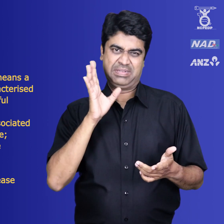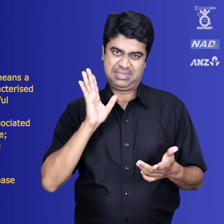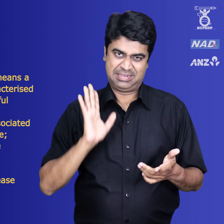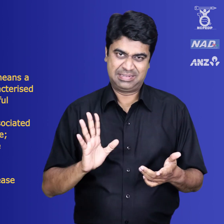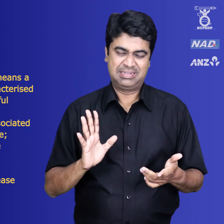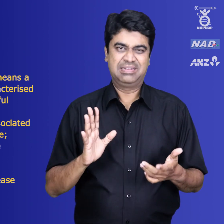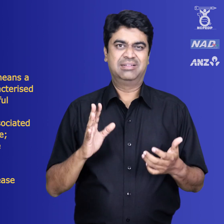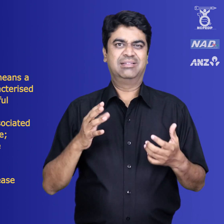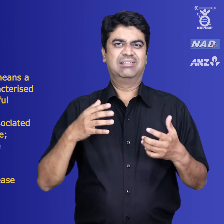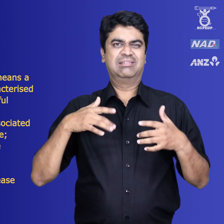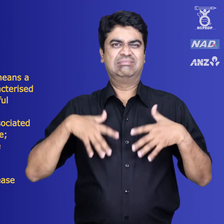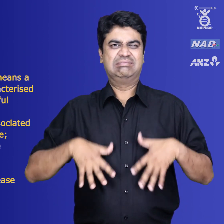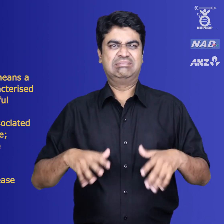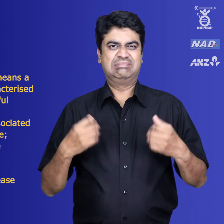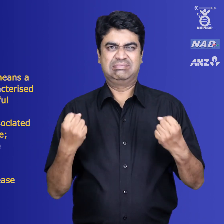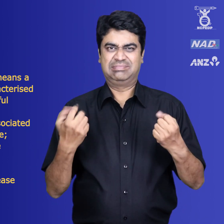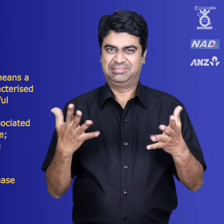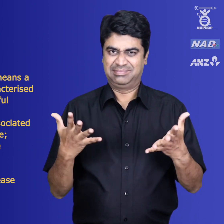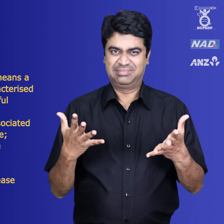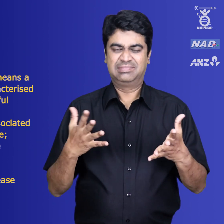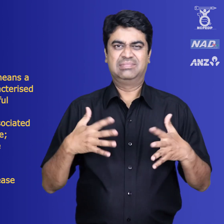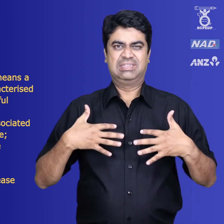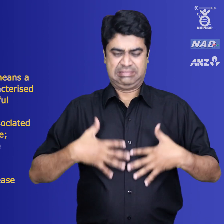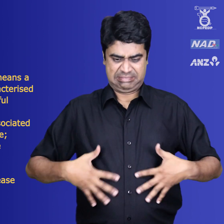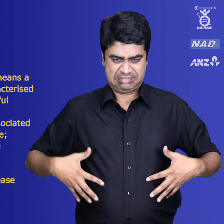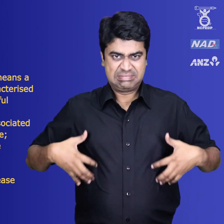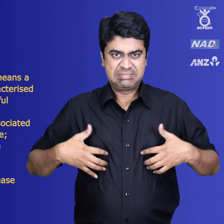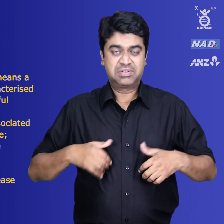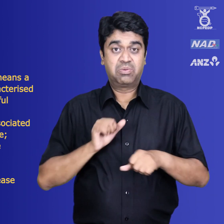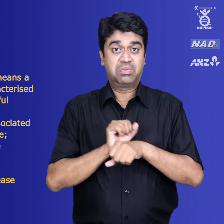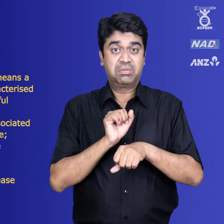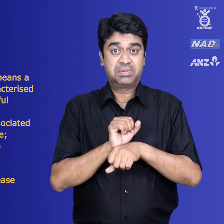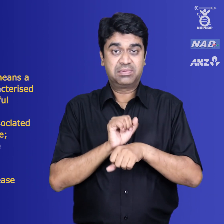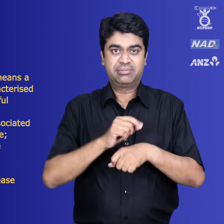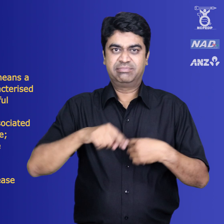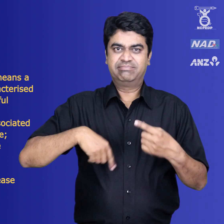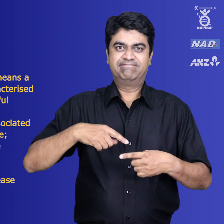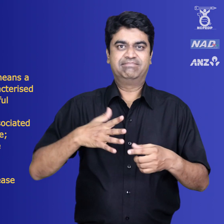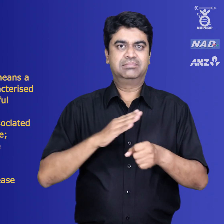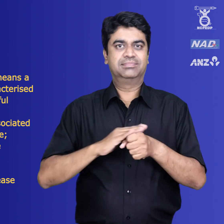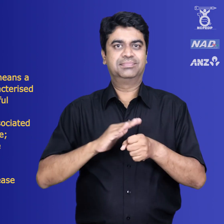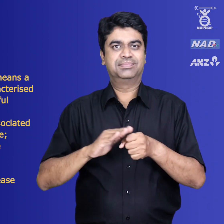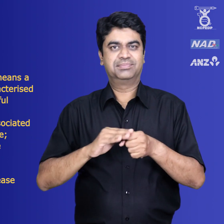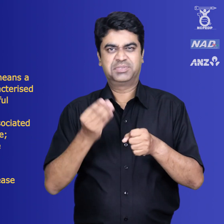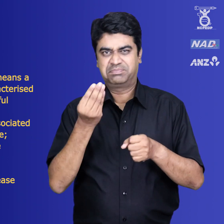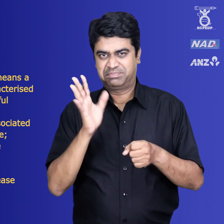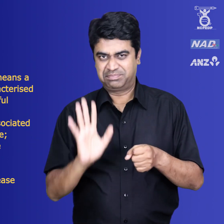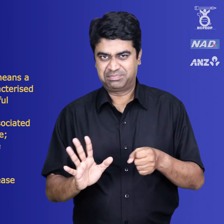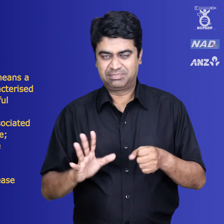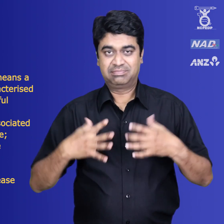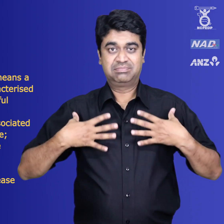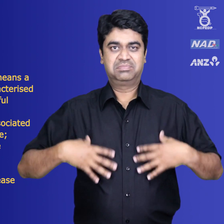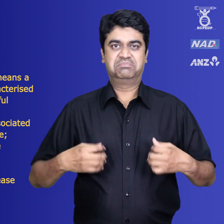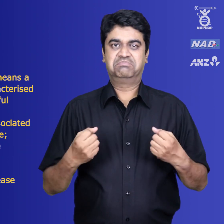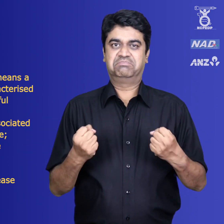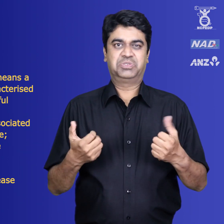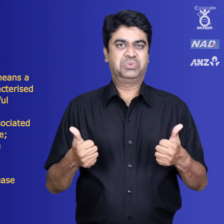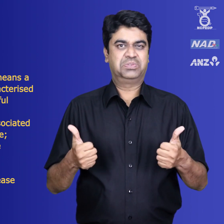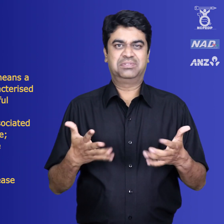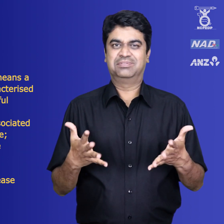damage. Hemolytic refers to the destruction of the cell membrane of red blood cells, resulting